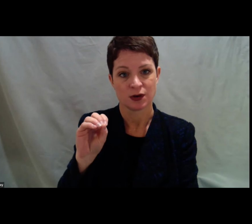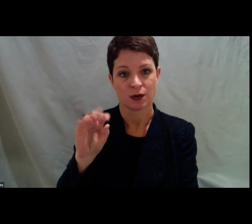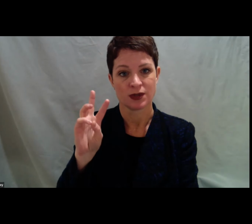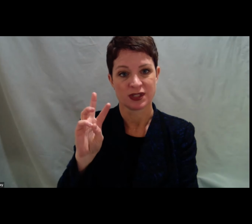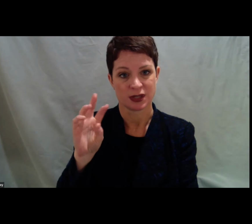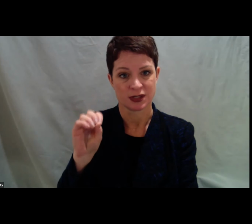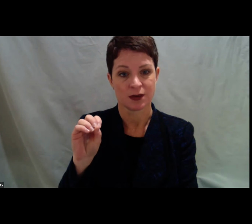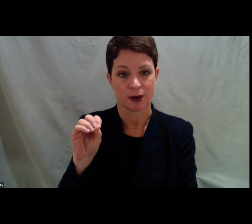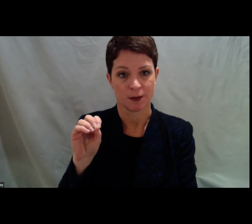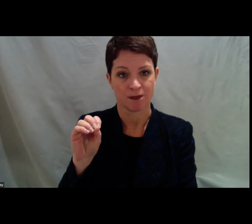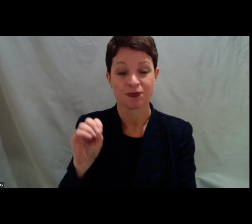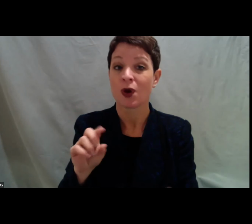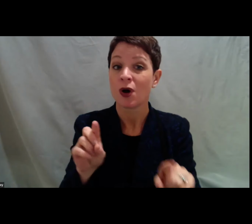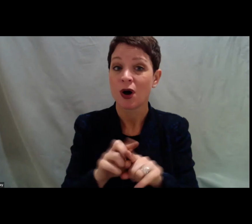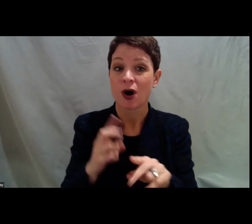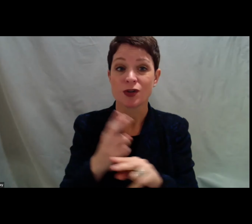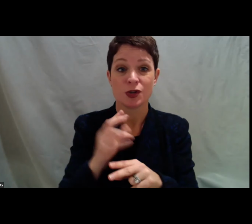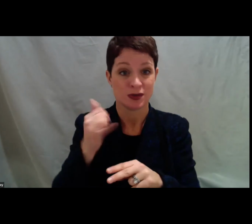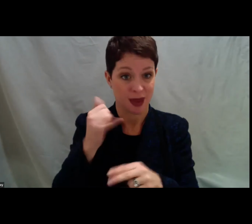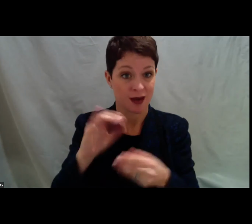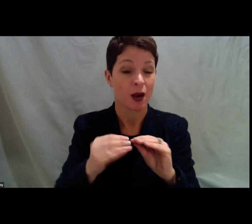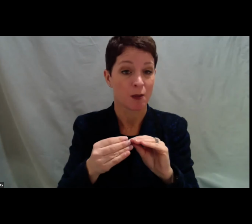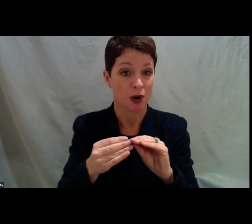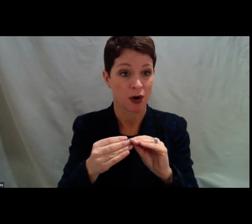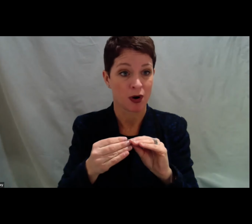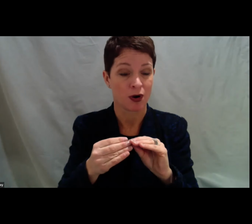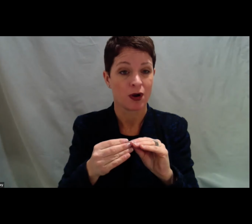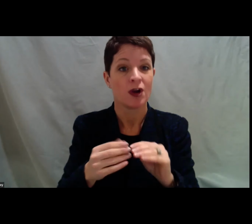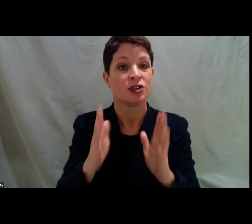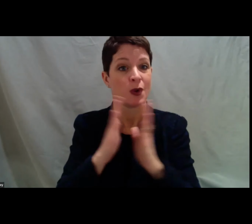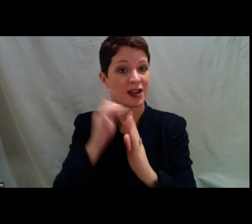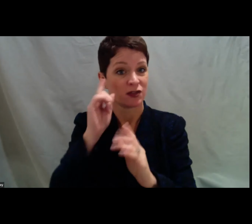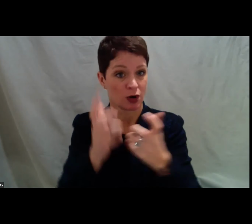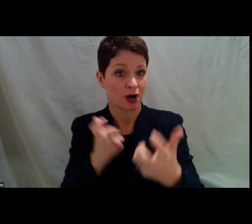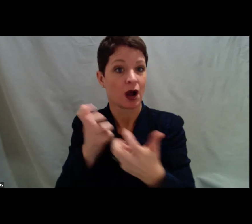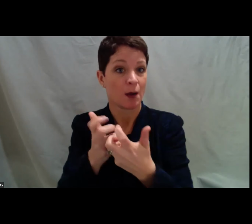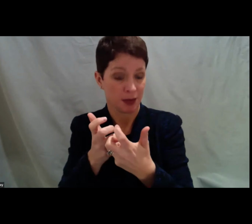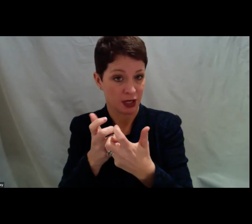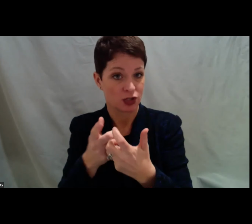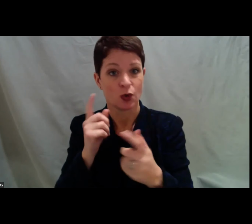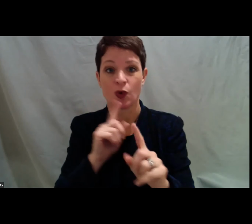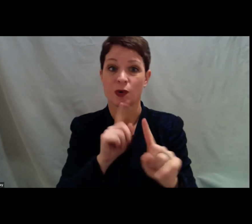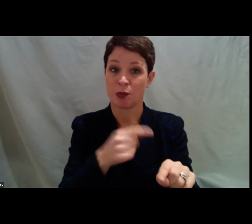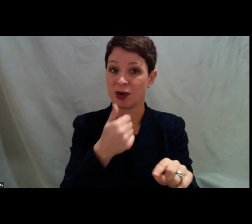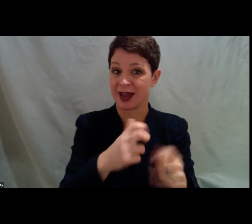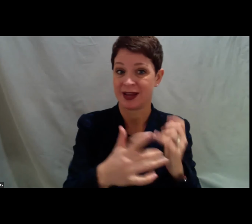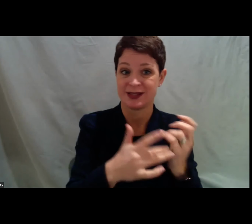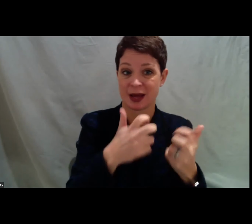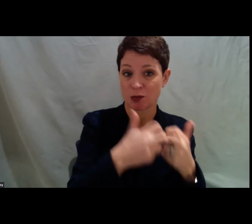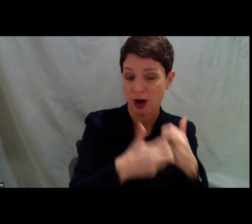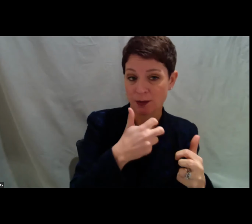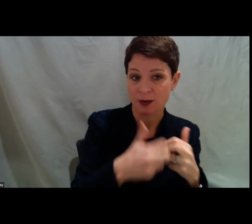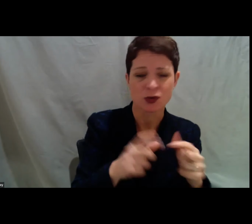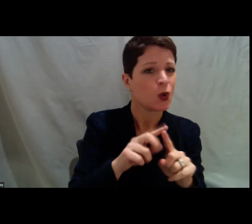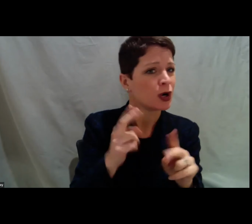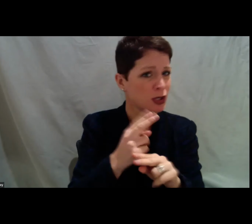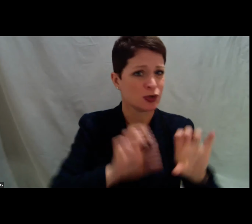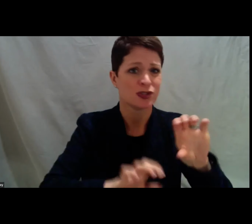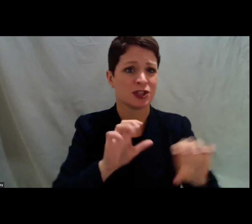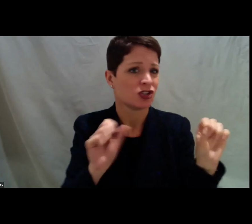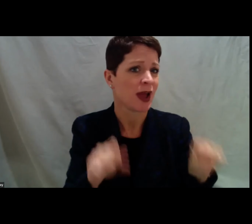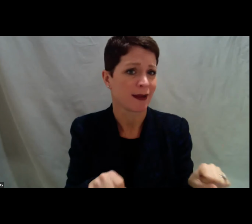215-898-7060. You may also use this number to make accommodation requests or report tech issues. And again, you may also use the chat to